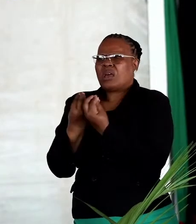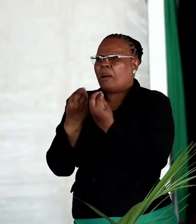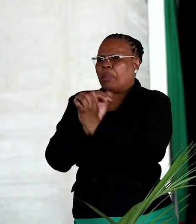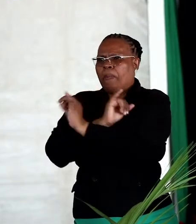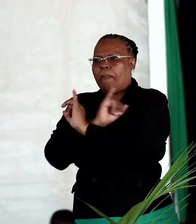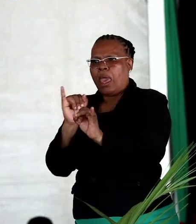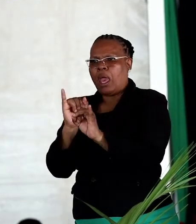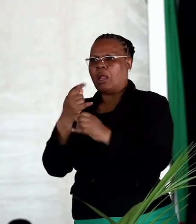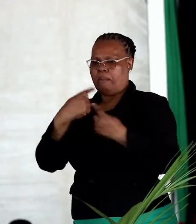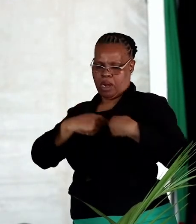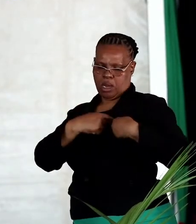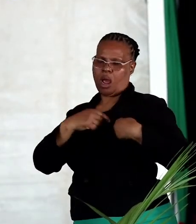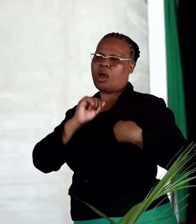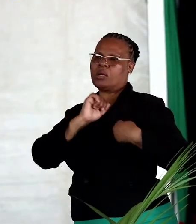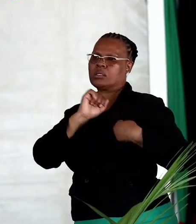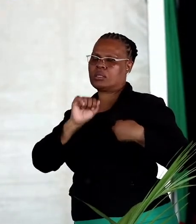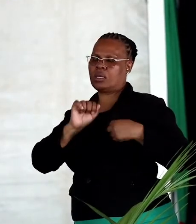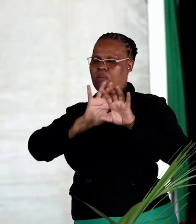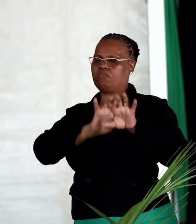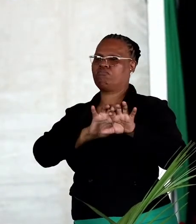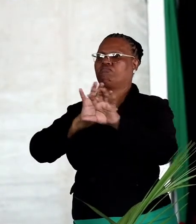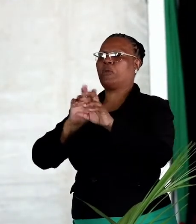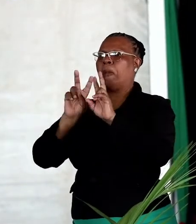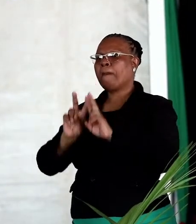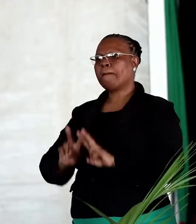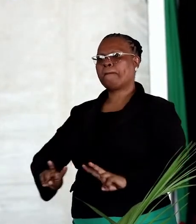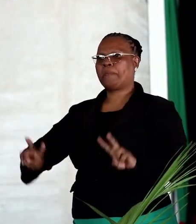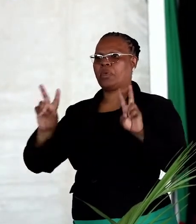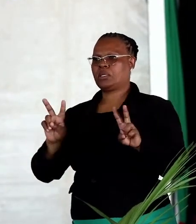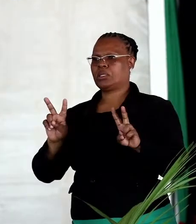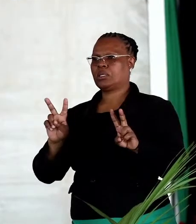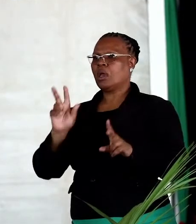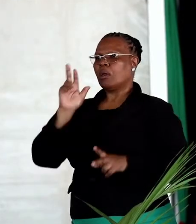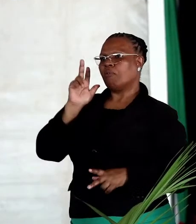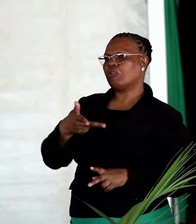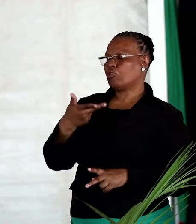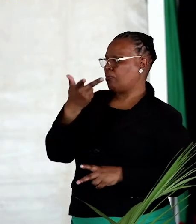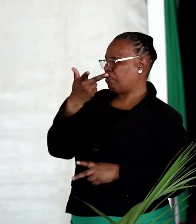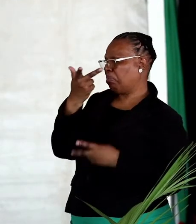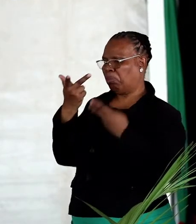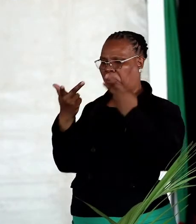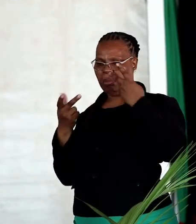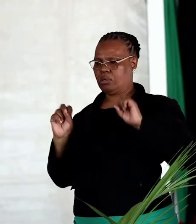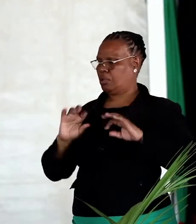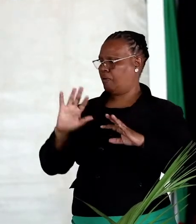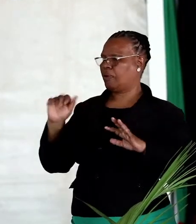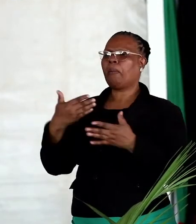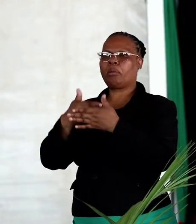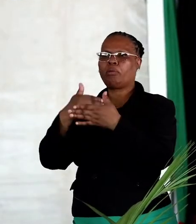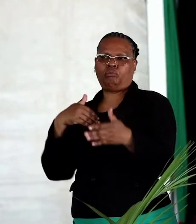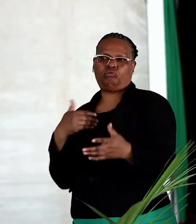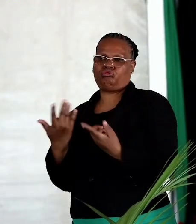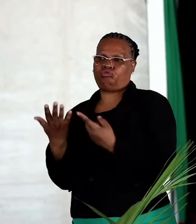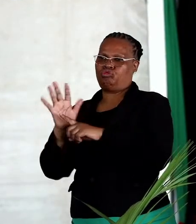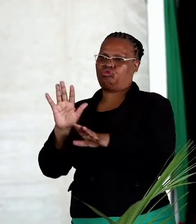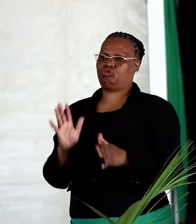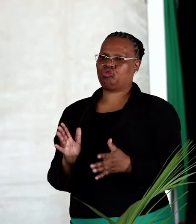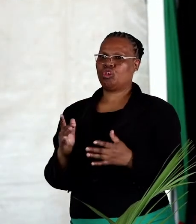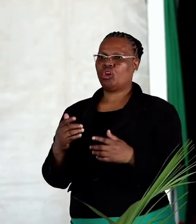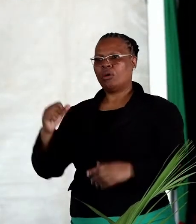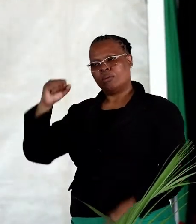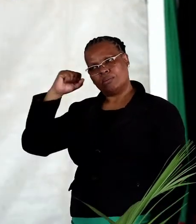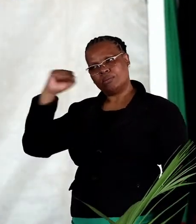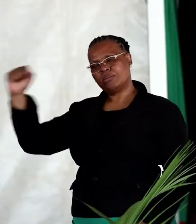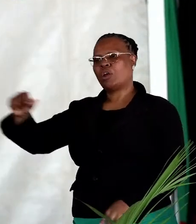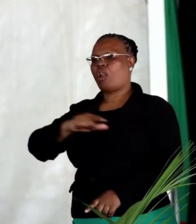yokokubana banyevulele uMzantsi Afrika omtsha wawusawubonakala. Long live the spirit of the Bhisho Massacre martyrs, long